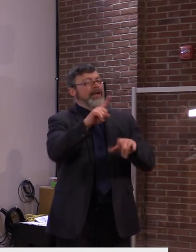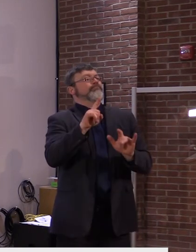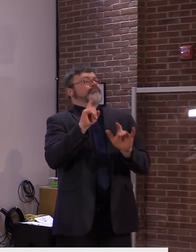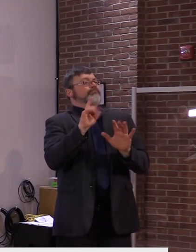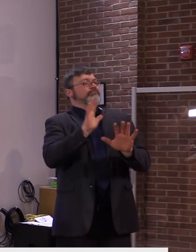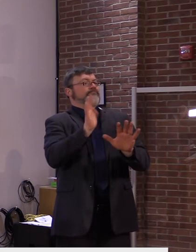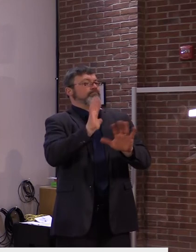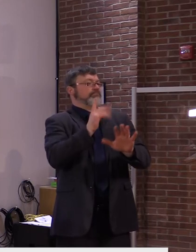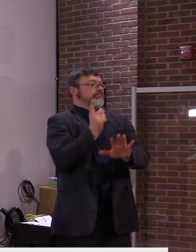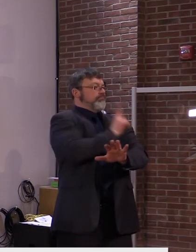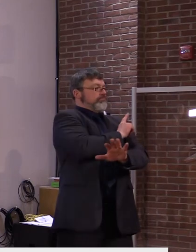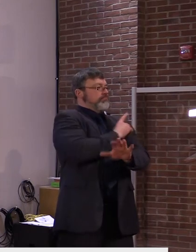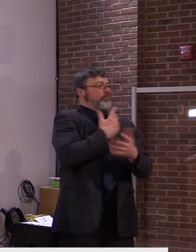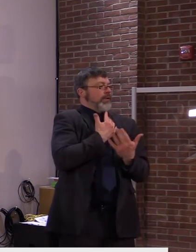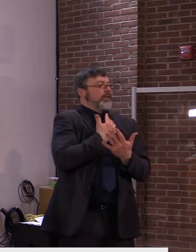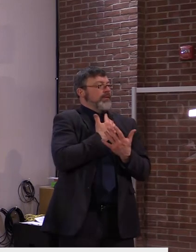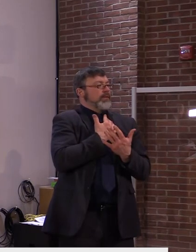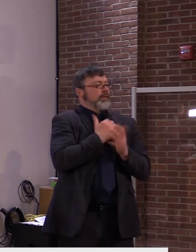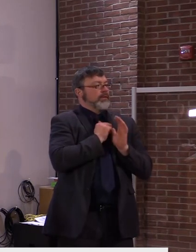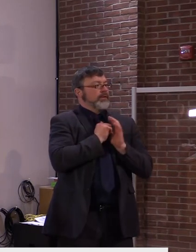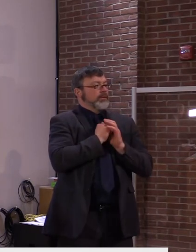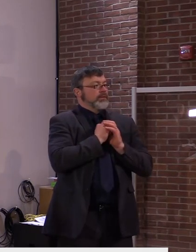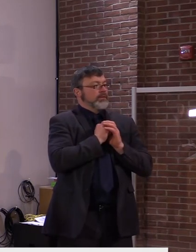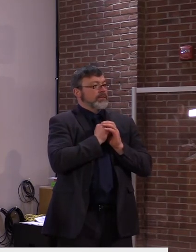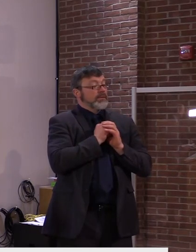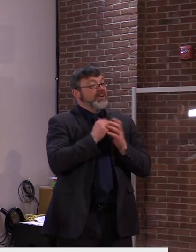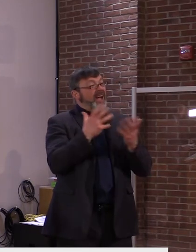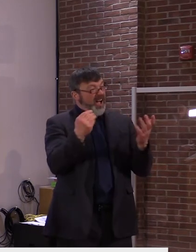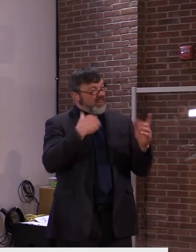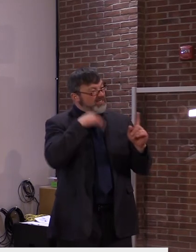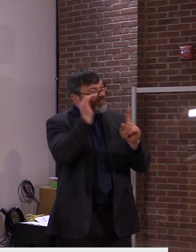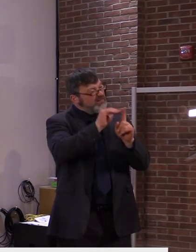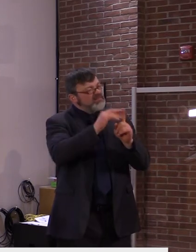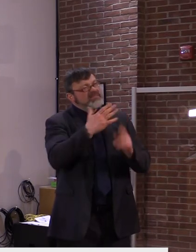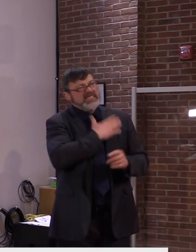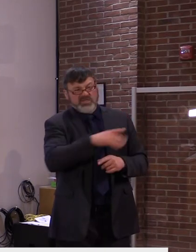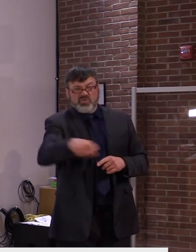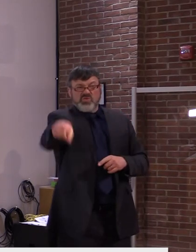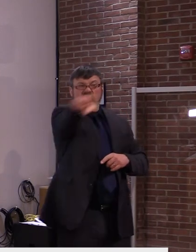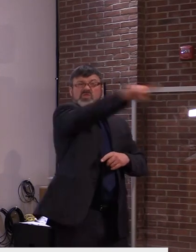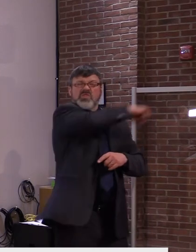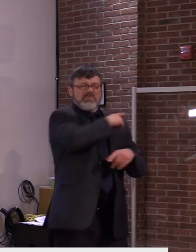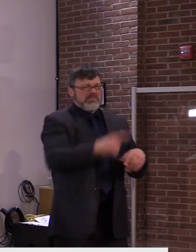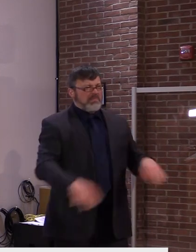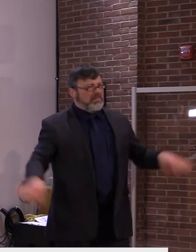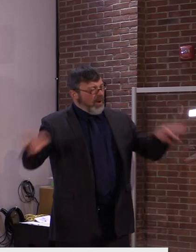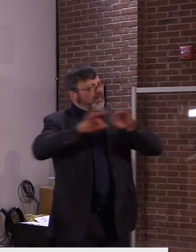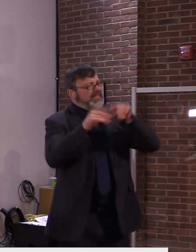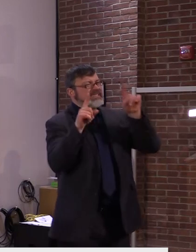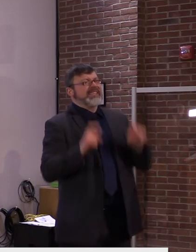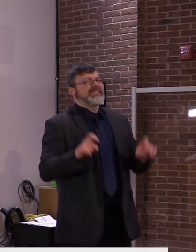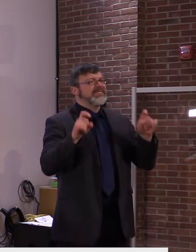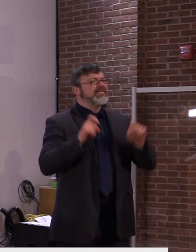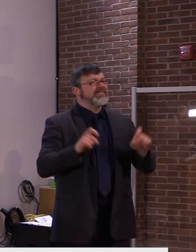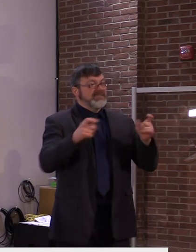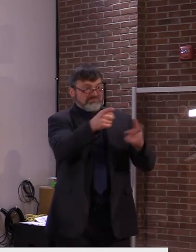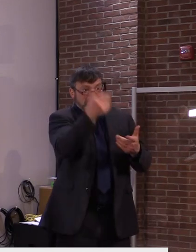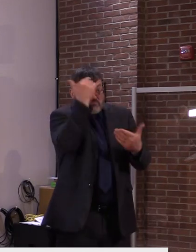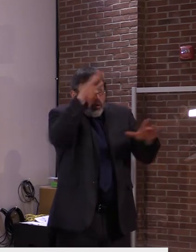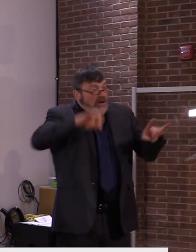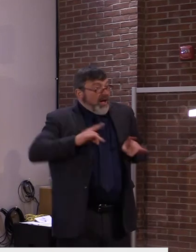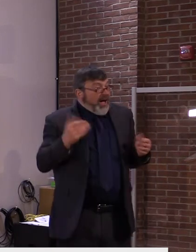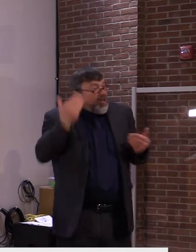you know you are positive, the sooner you can take steps to protect yourself and others. And there are more